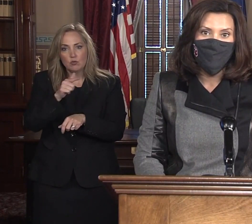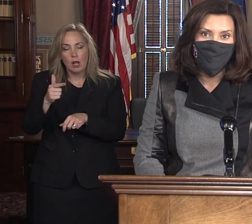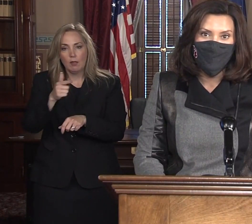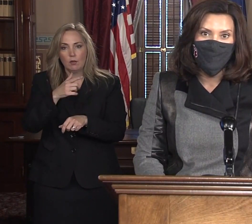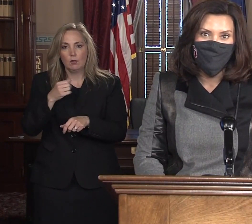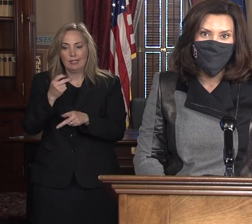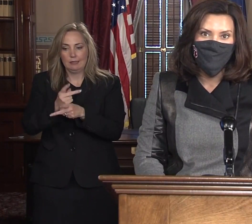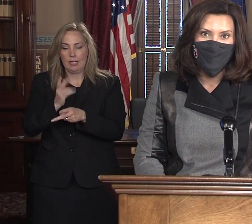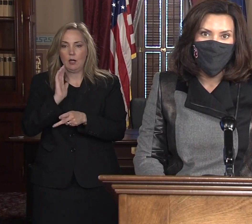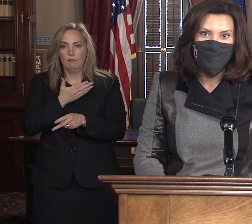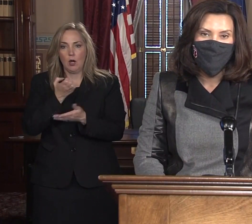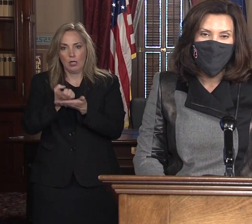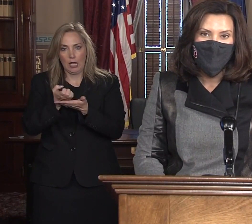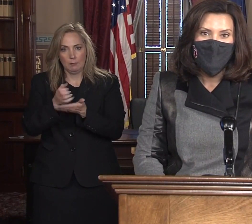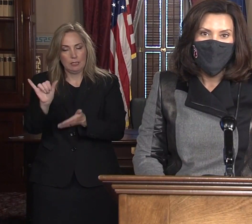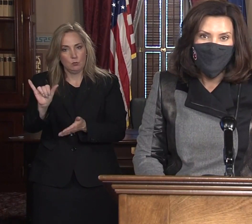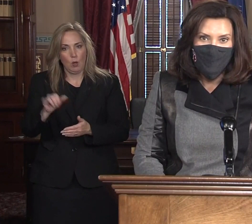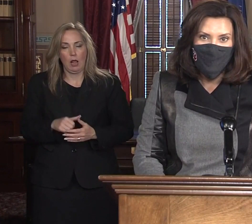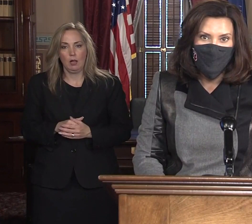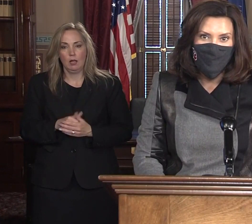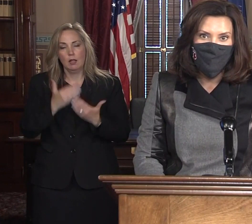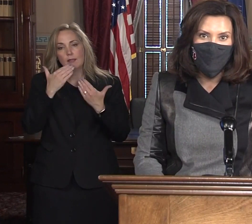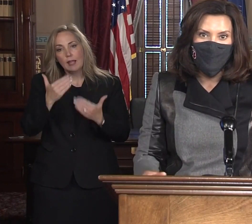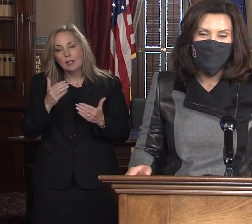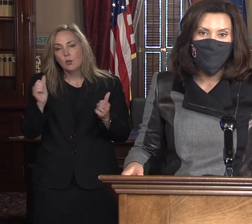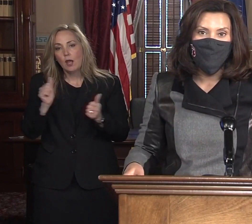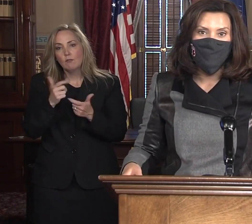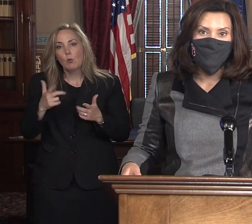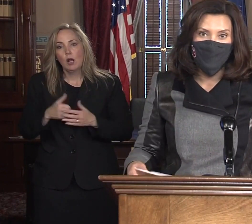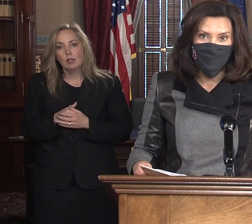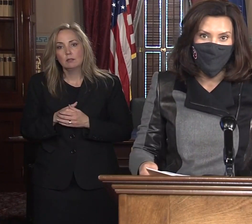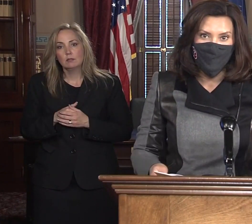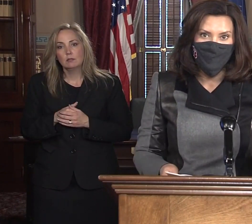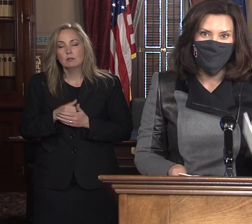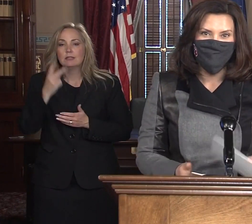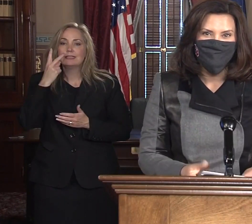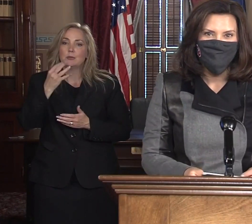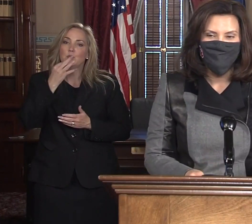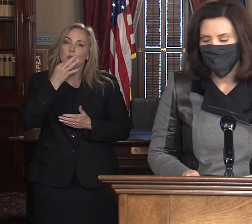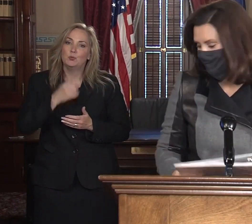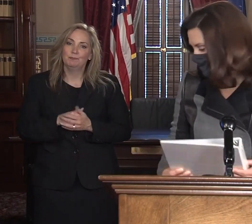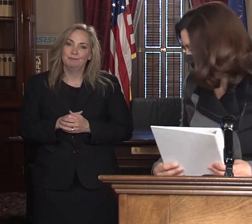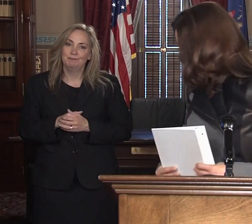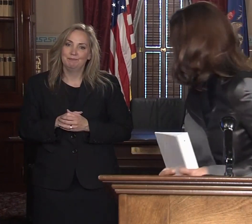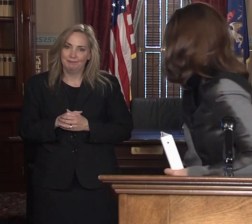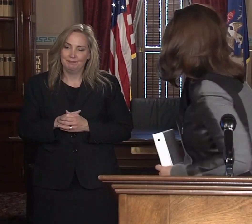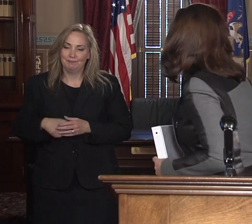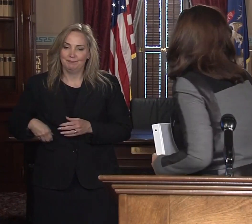our economy as well. Thank you, everybody. We will see you very soon.